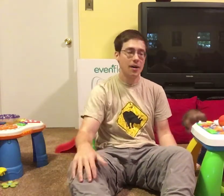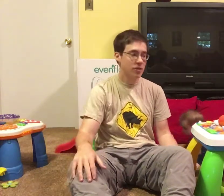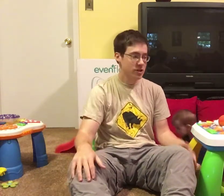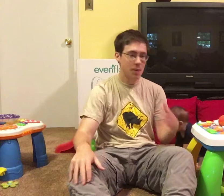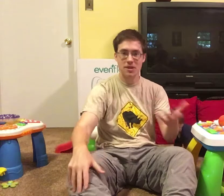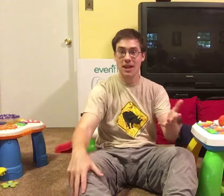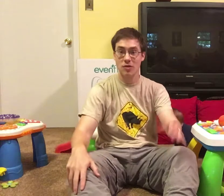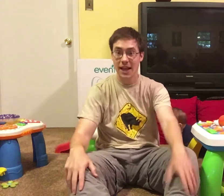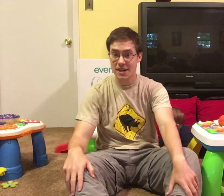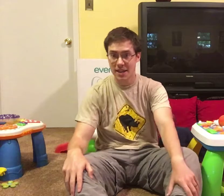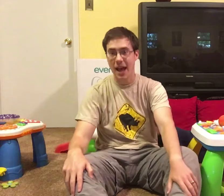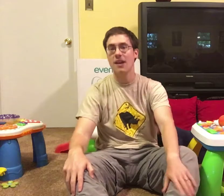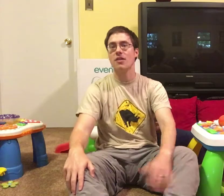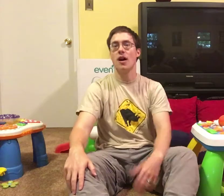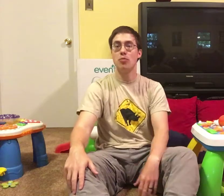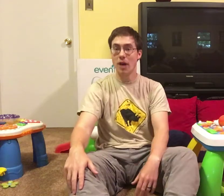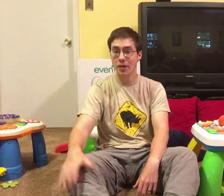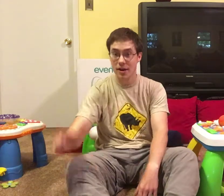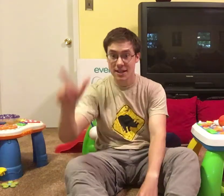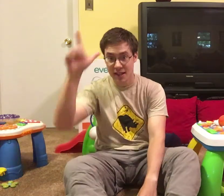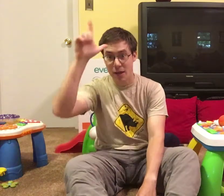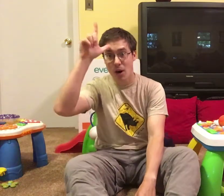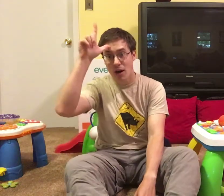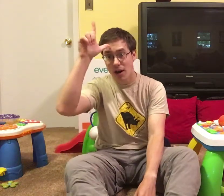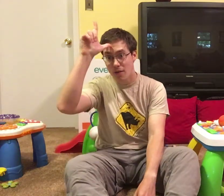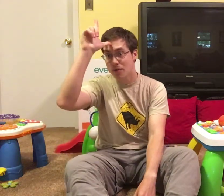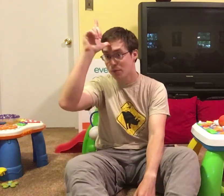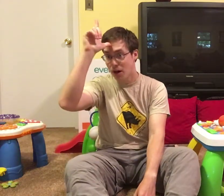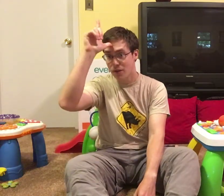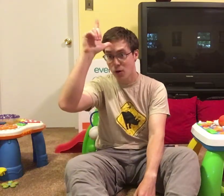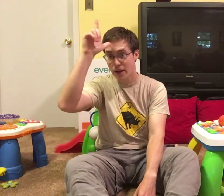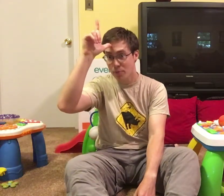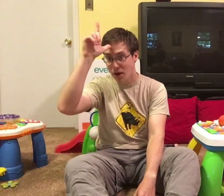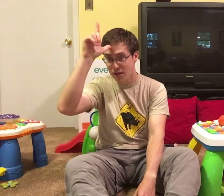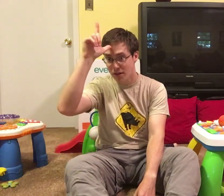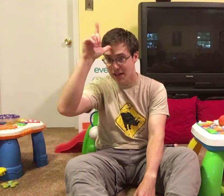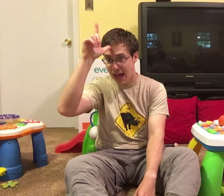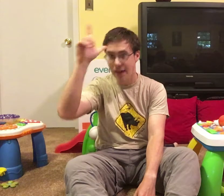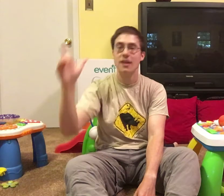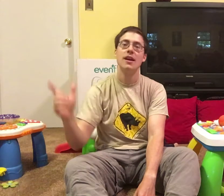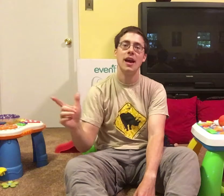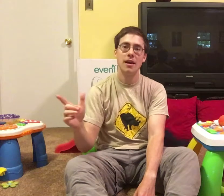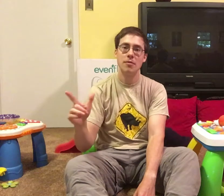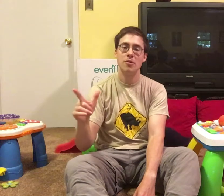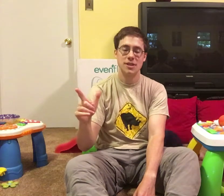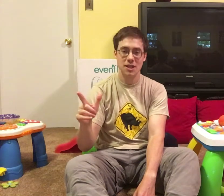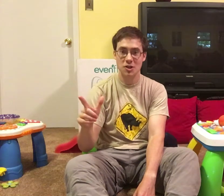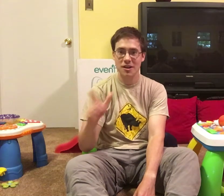There's a couple signs related to that. A brother is like part of the whole, like part dad. And sister is